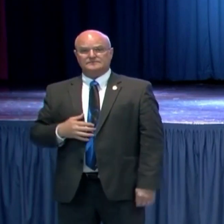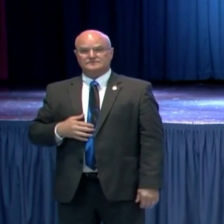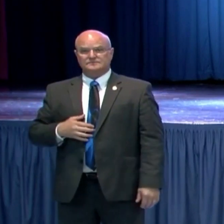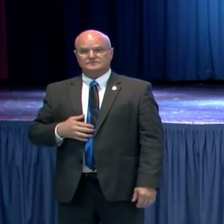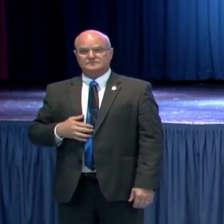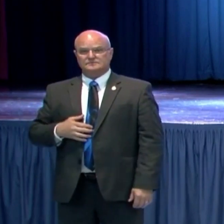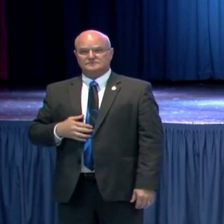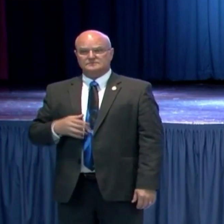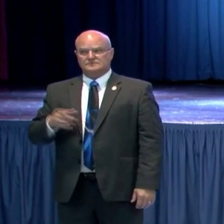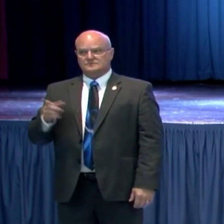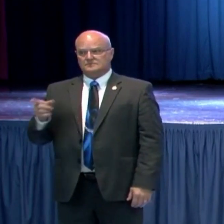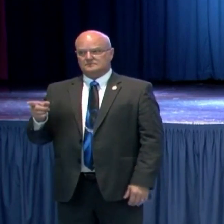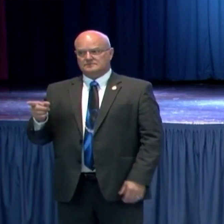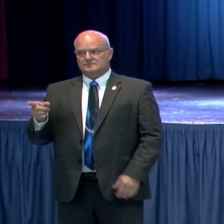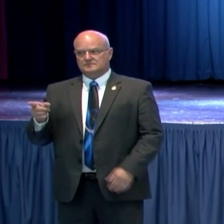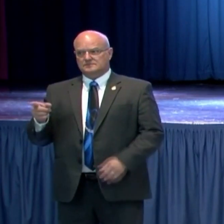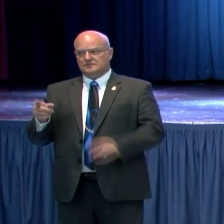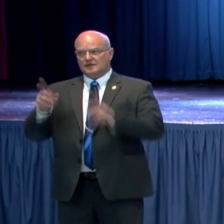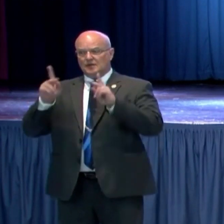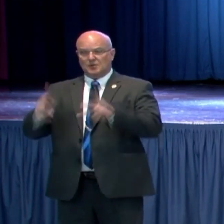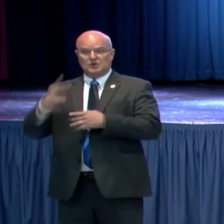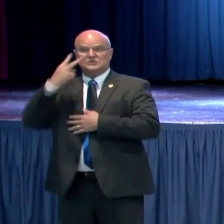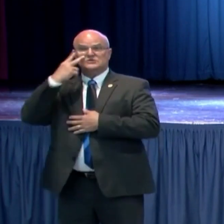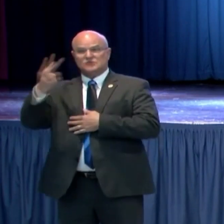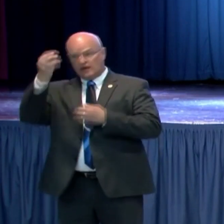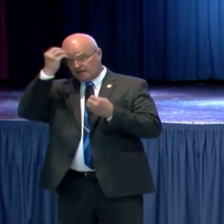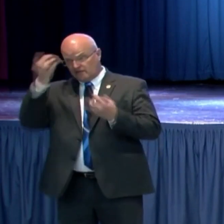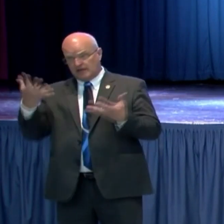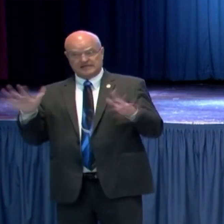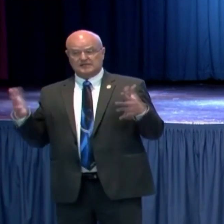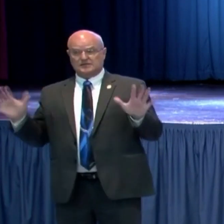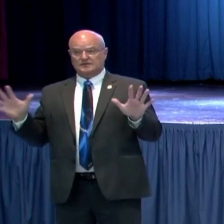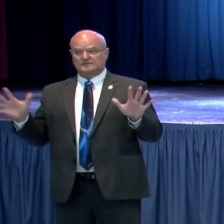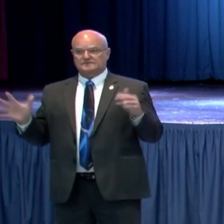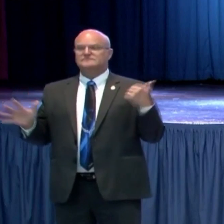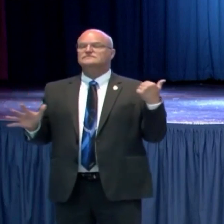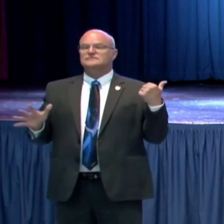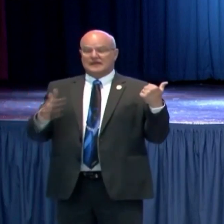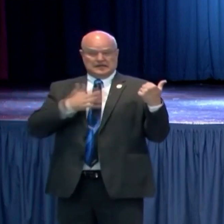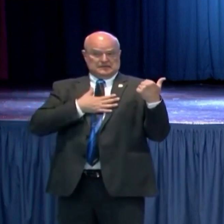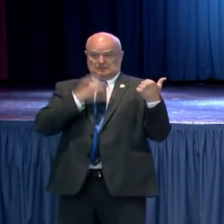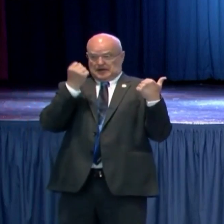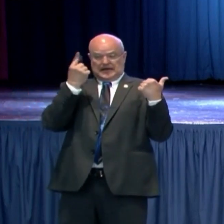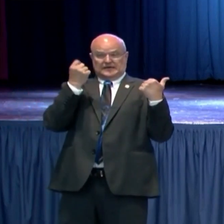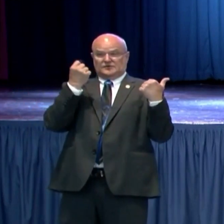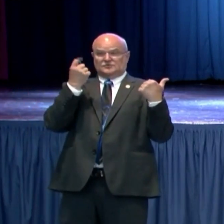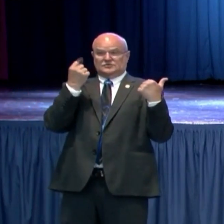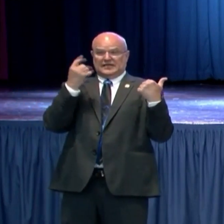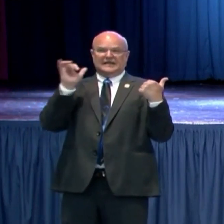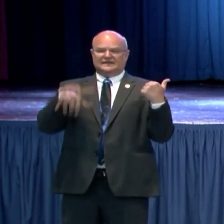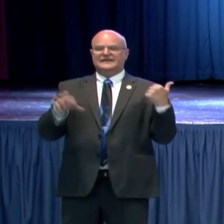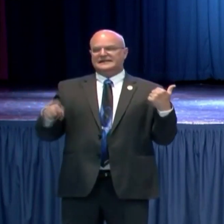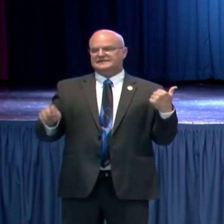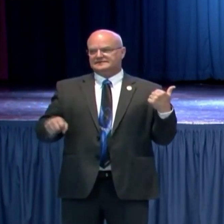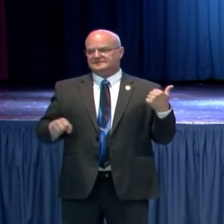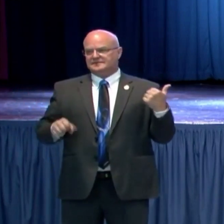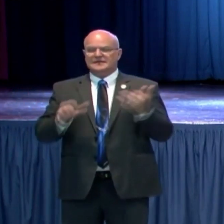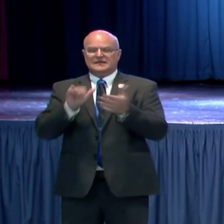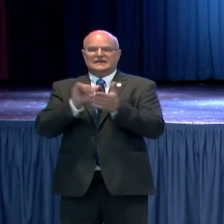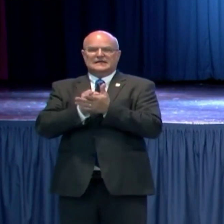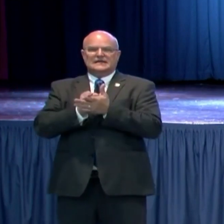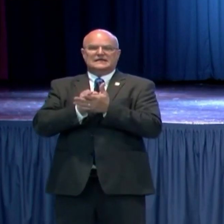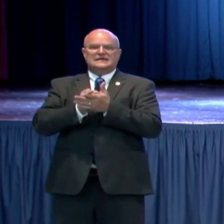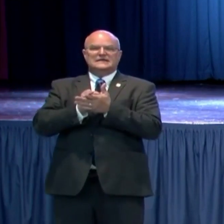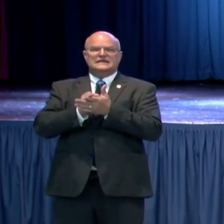So exploited means the person saw the information, that's all that means? That is my understanding of that, is